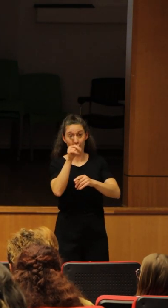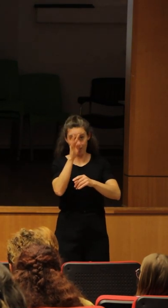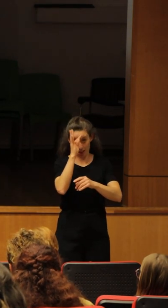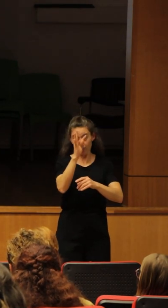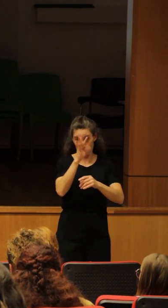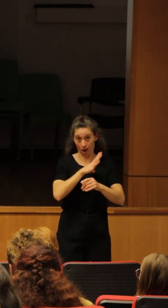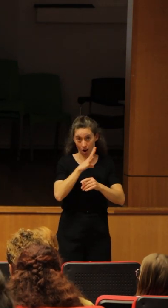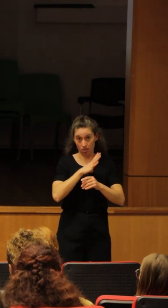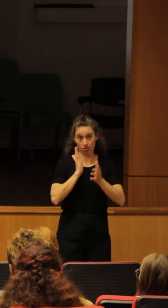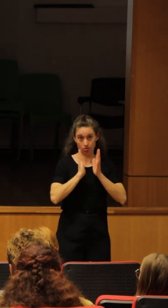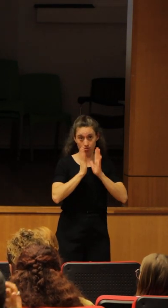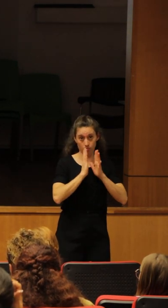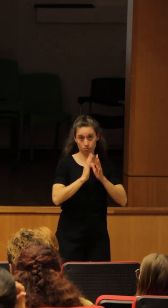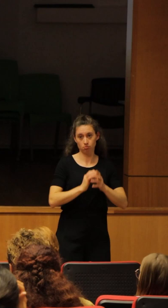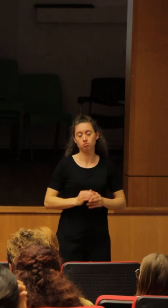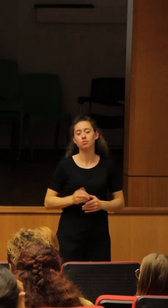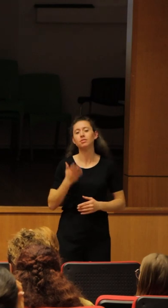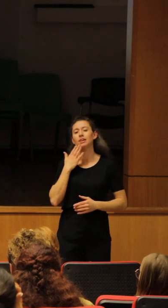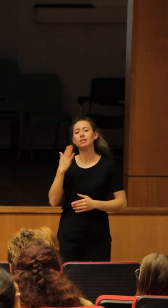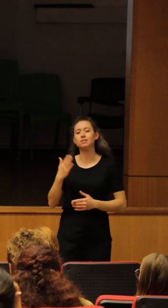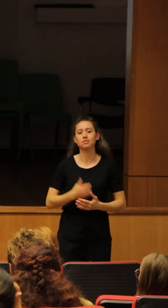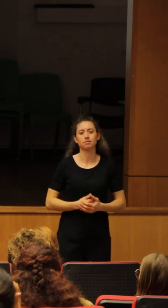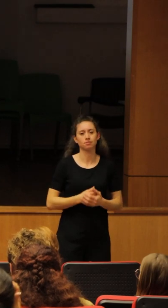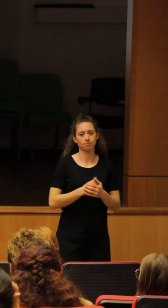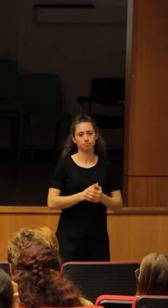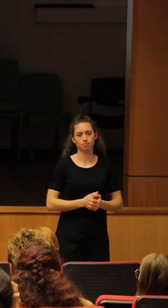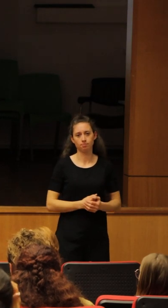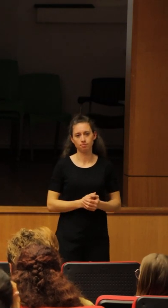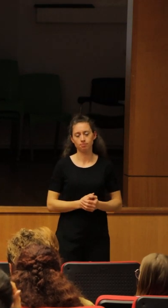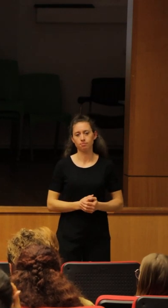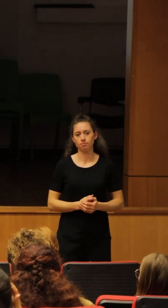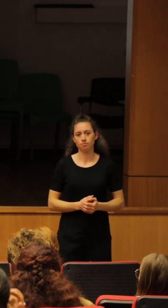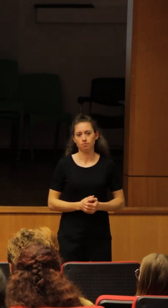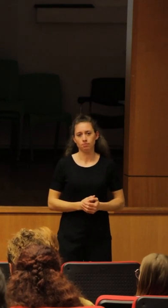Mm-hmm. Yeah. Thank you. Jesus.